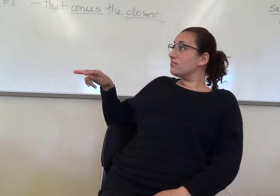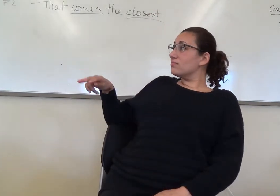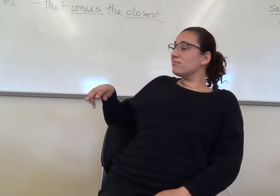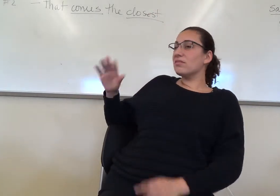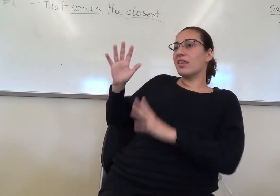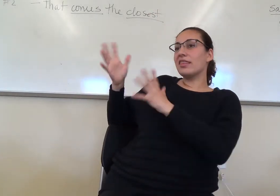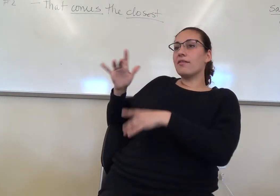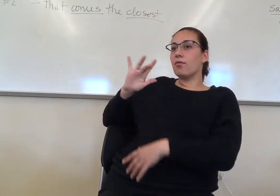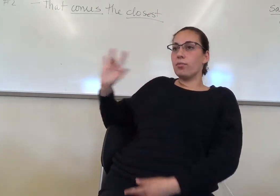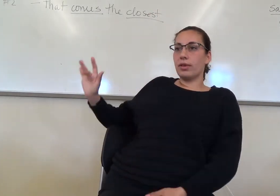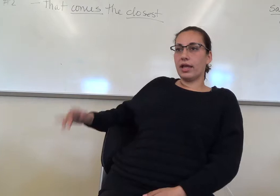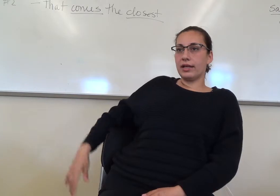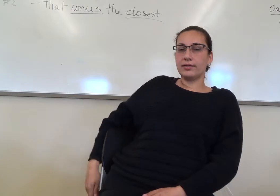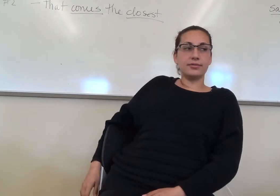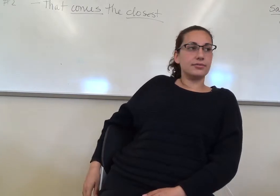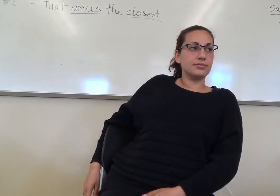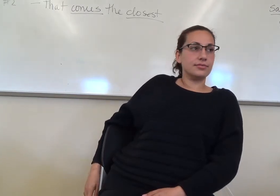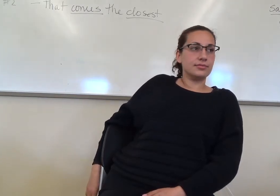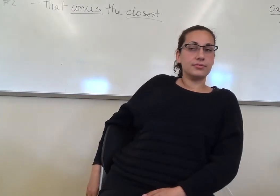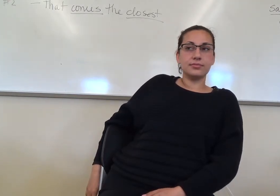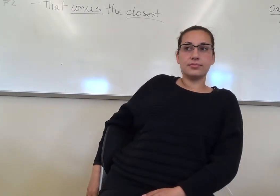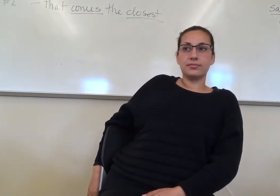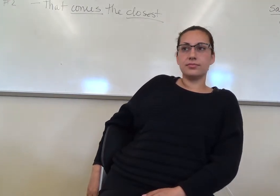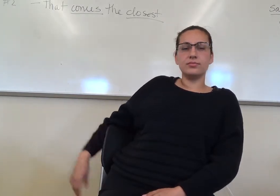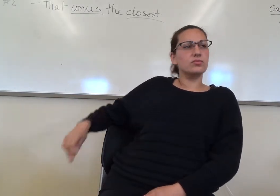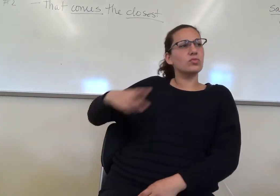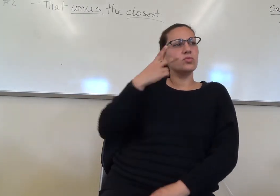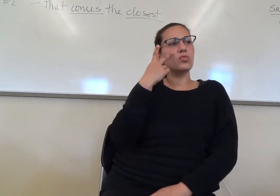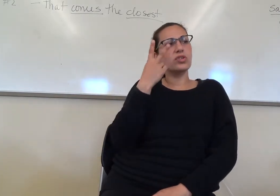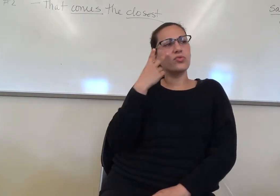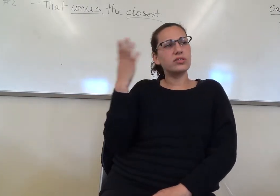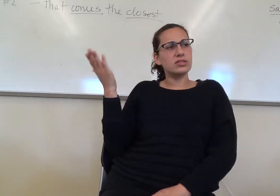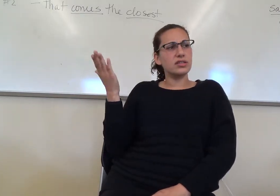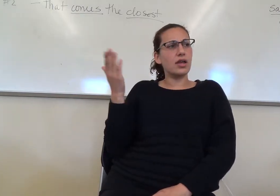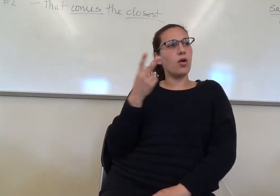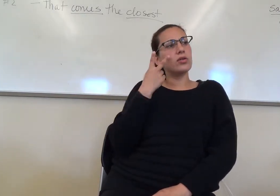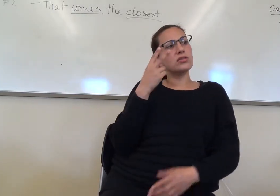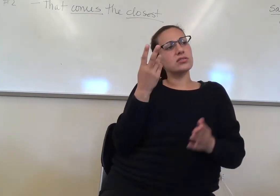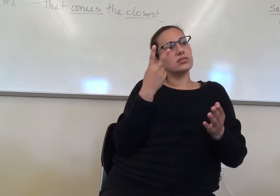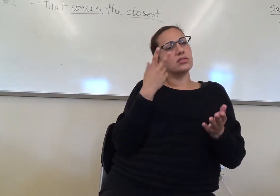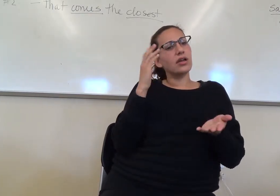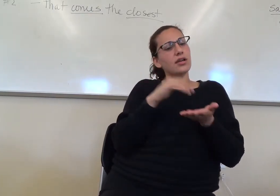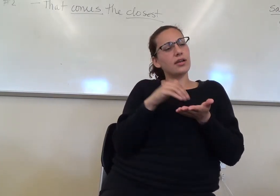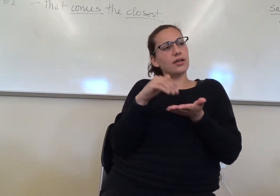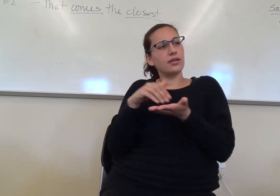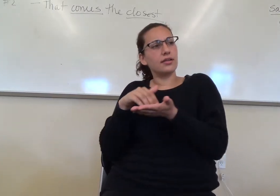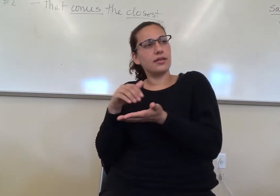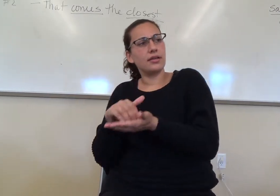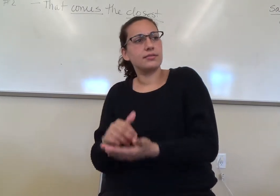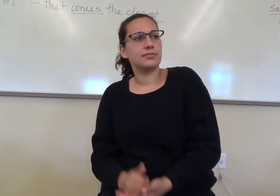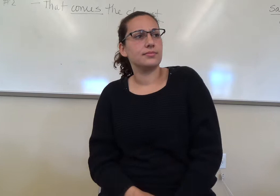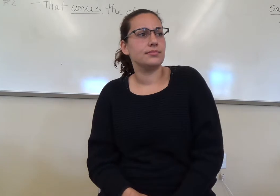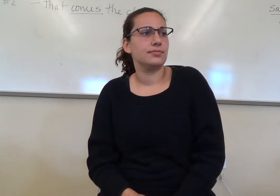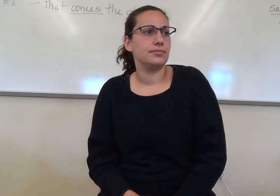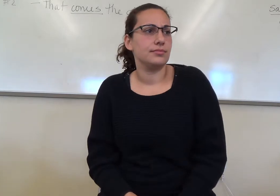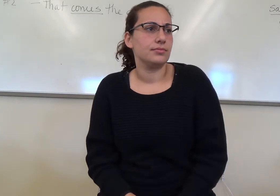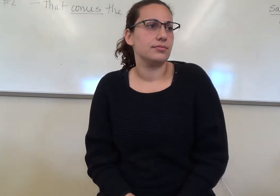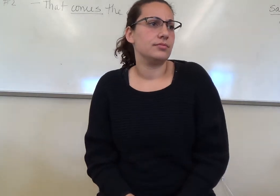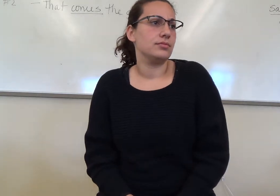Okay. What do you see repeated? You know, we sent